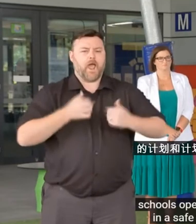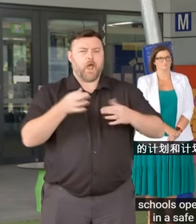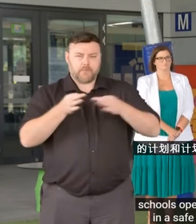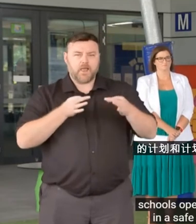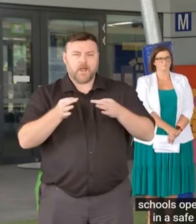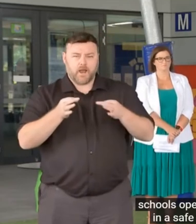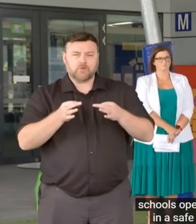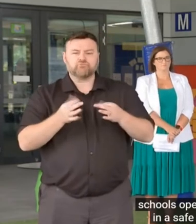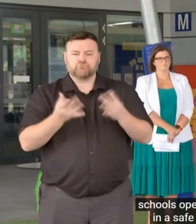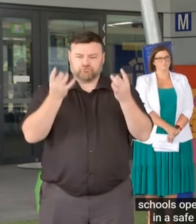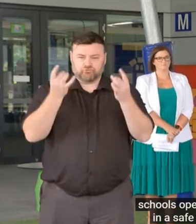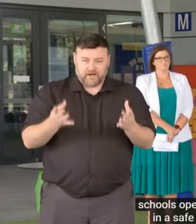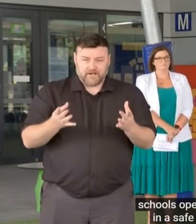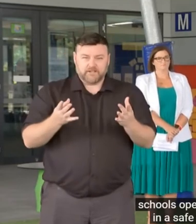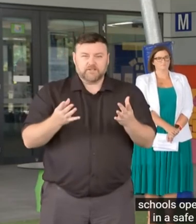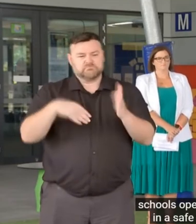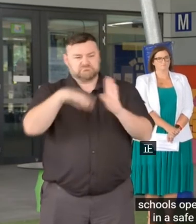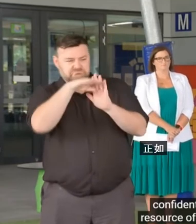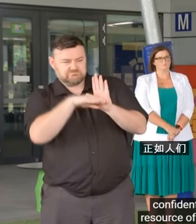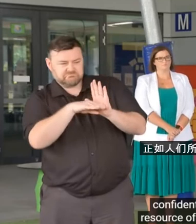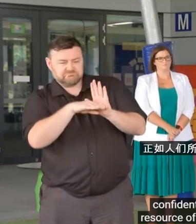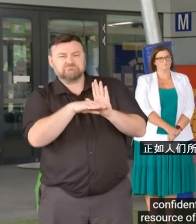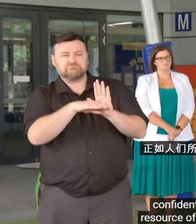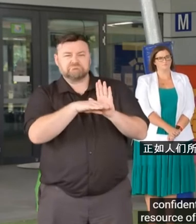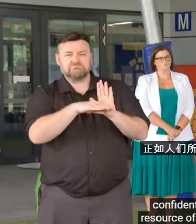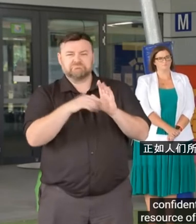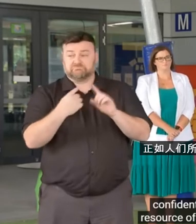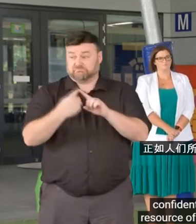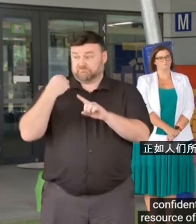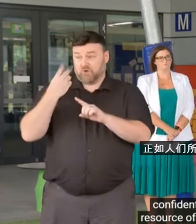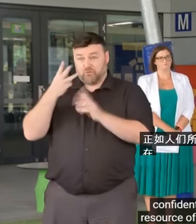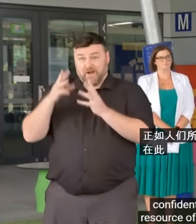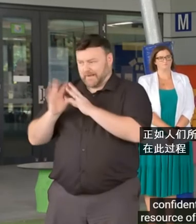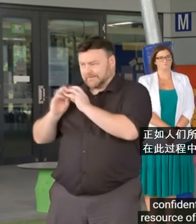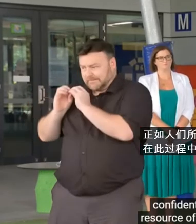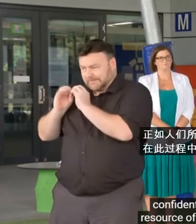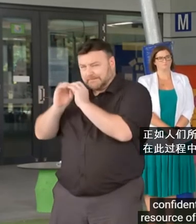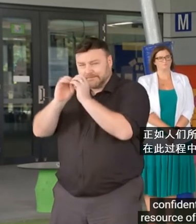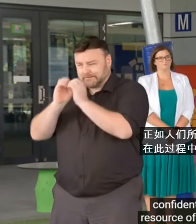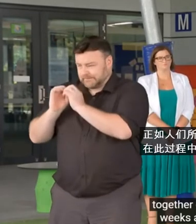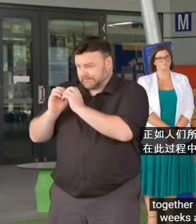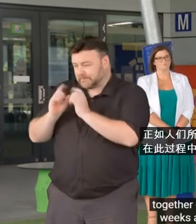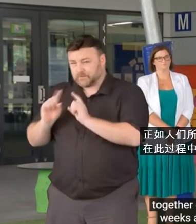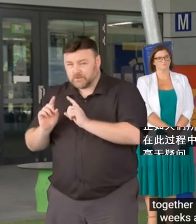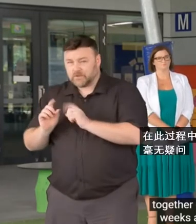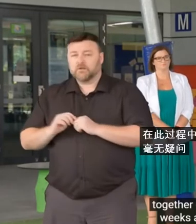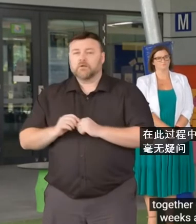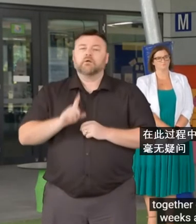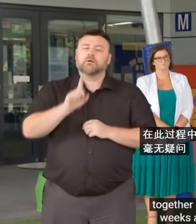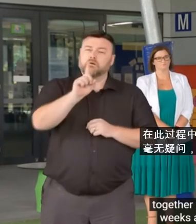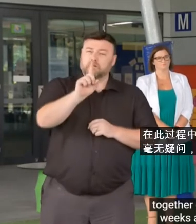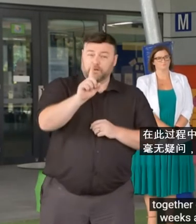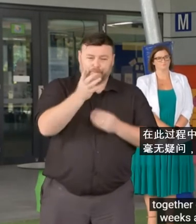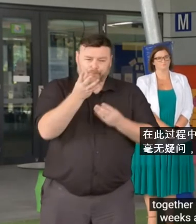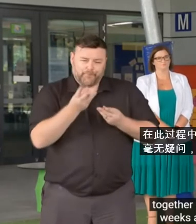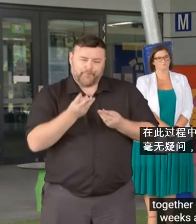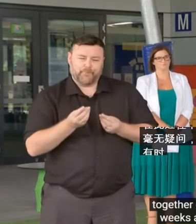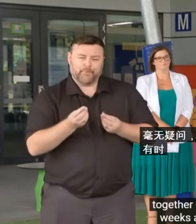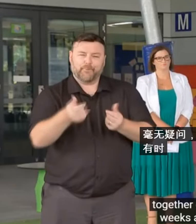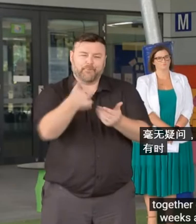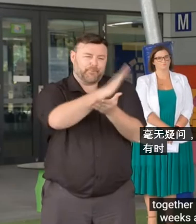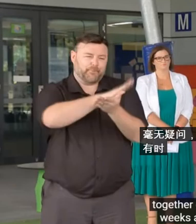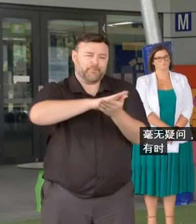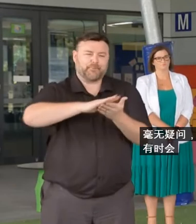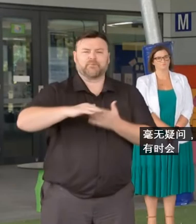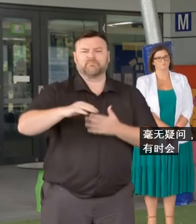that we've put together over the last 3 weeks. As has been said, there will be challenges along the way. There is no doubt that